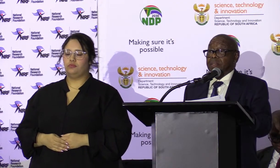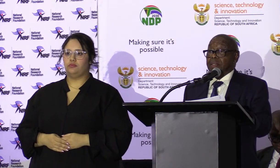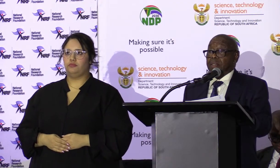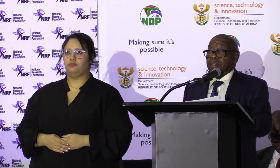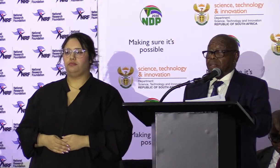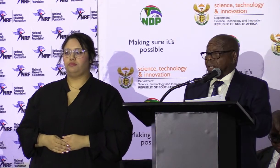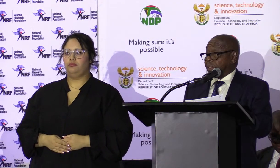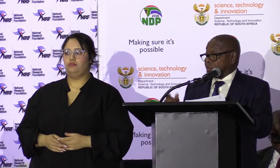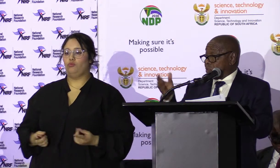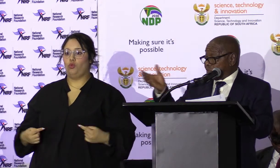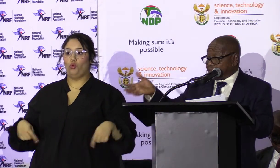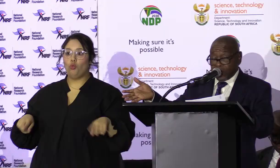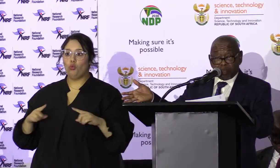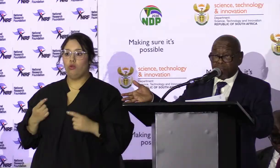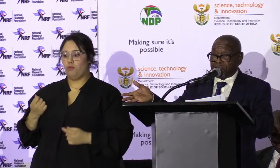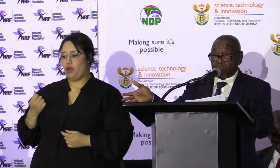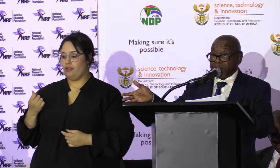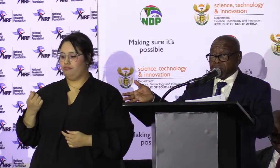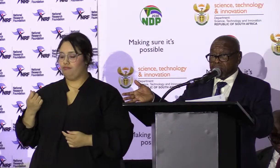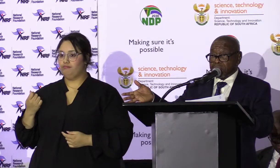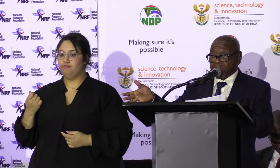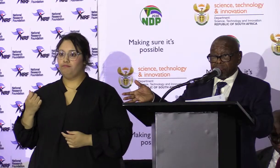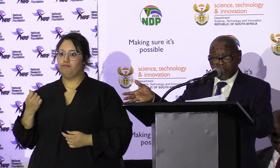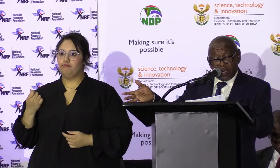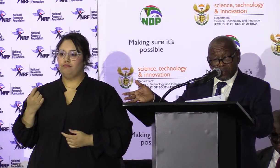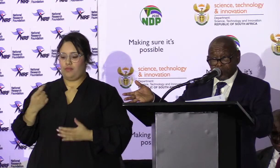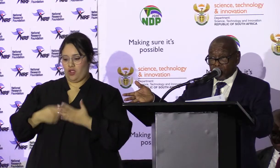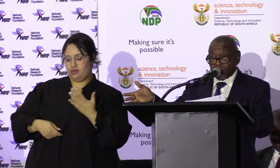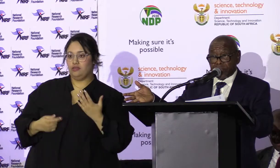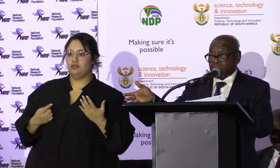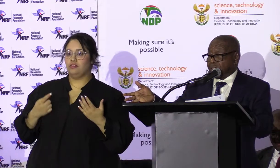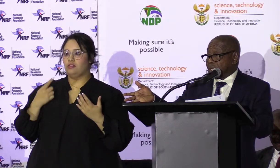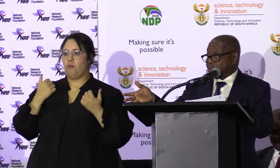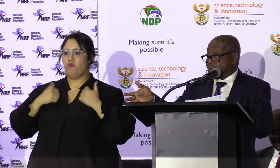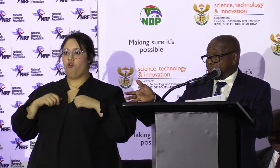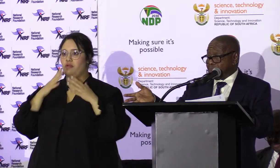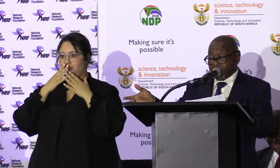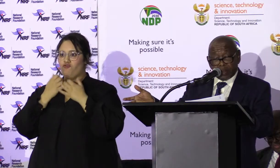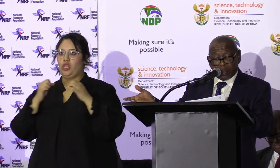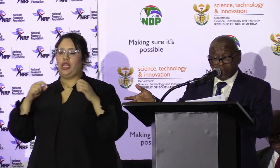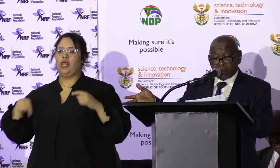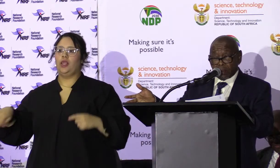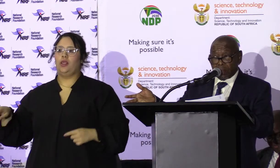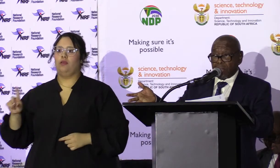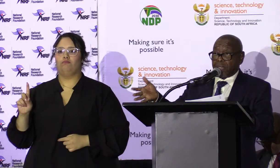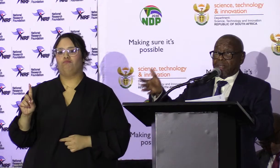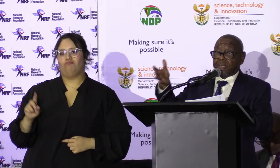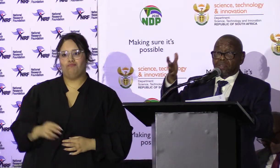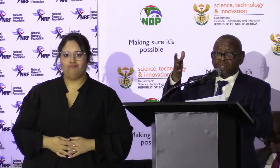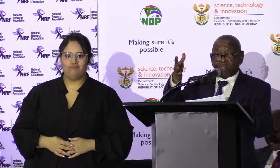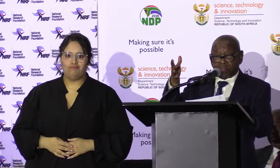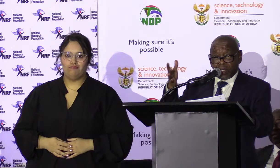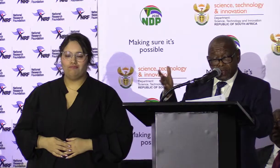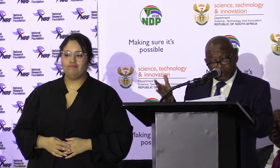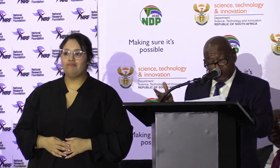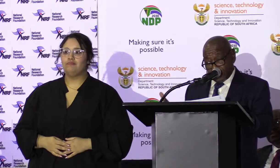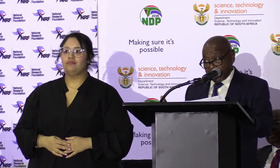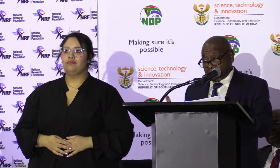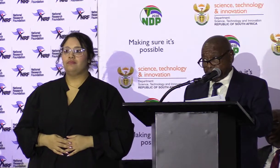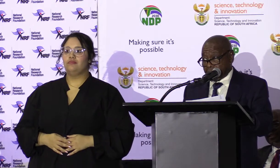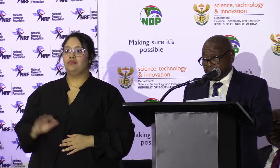price. There is no free performance in front of you as honorable members. There is no